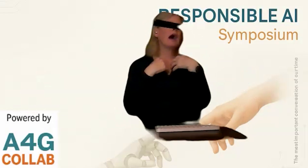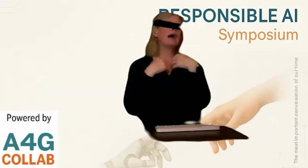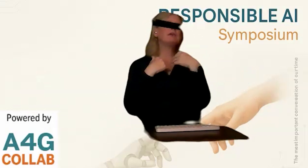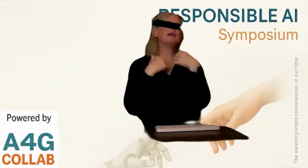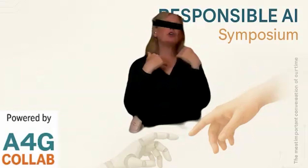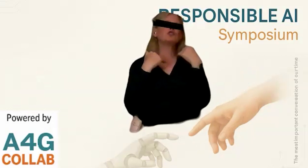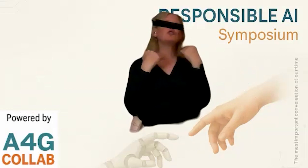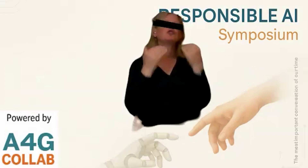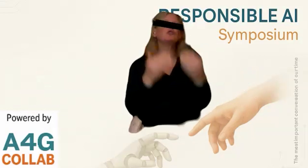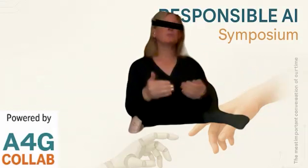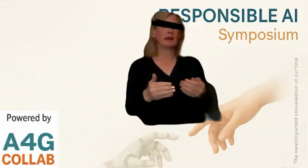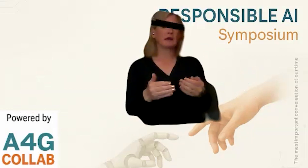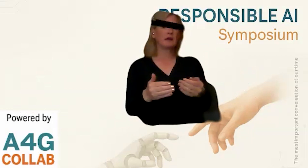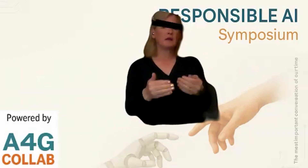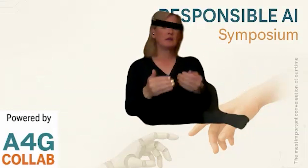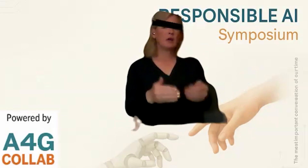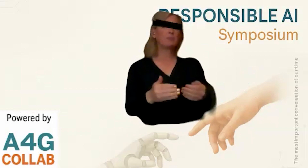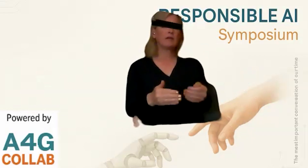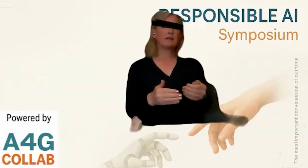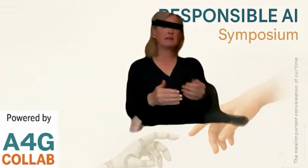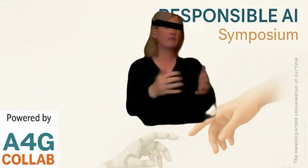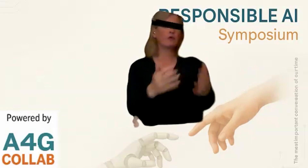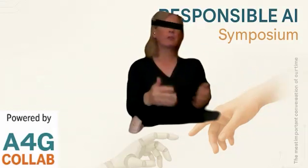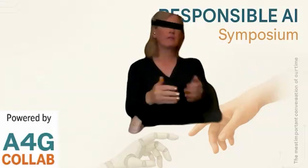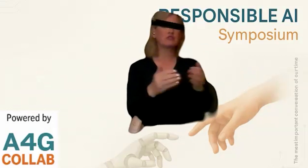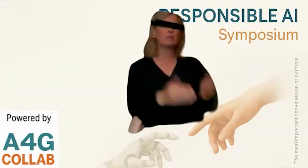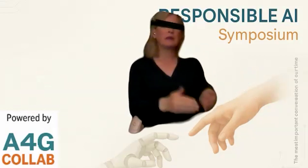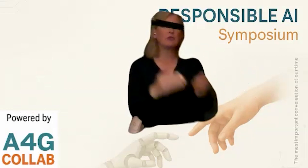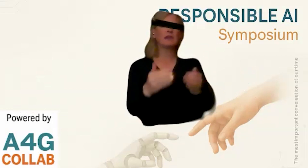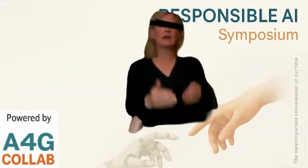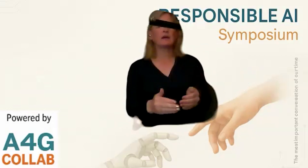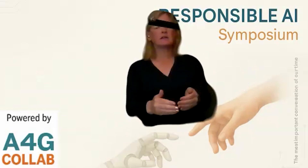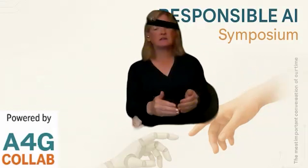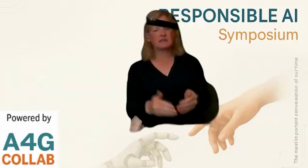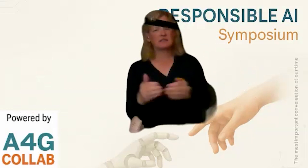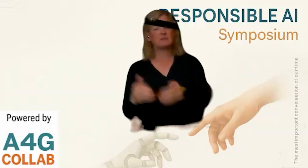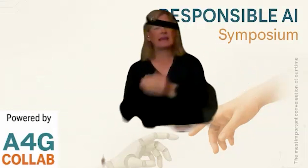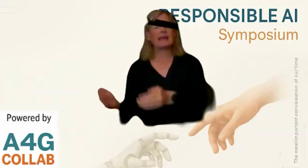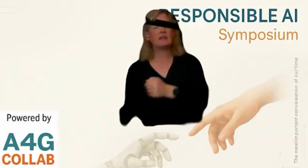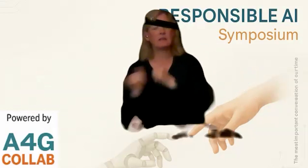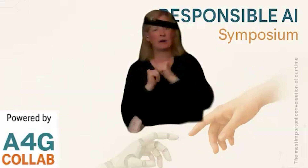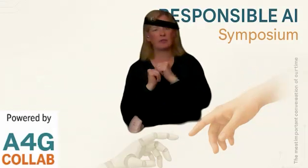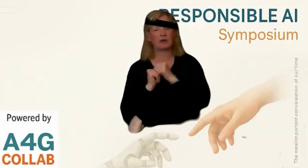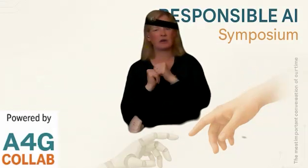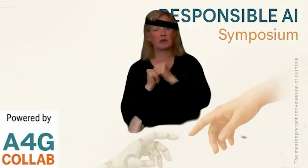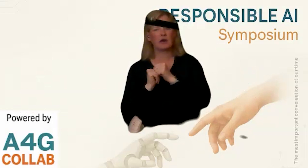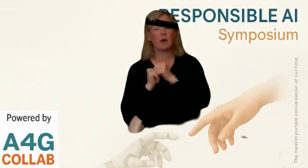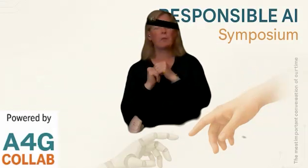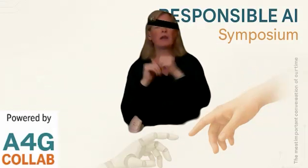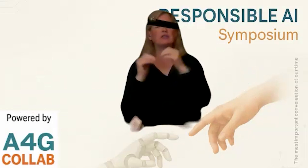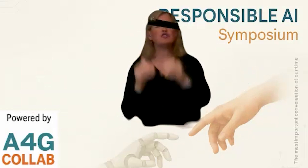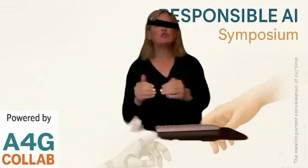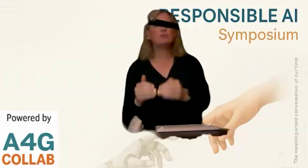clear, I'm not assuming nonprofit or for-profits are building systems in the public